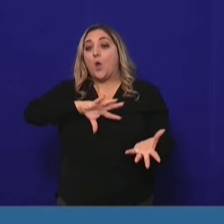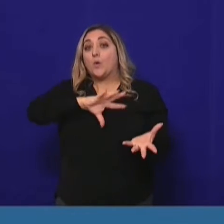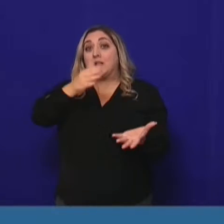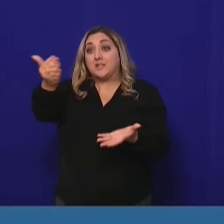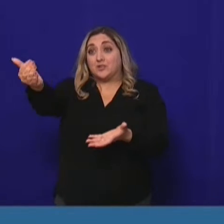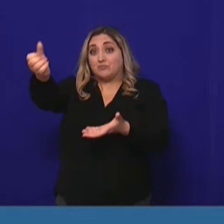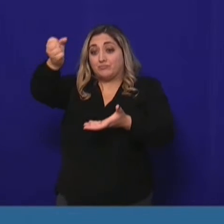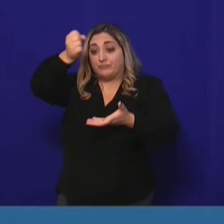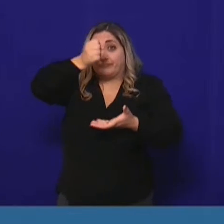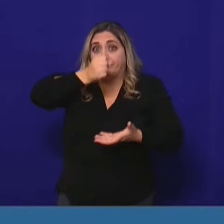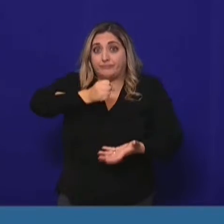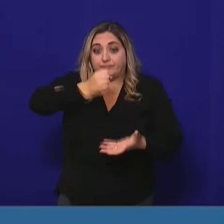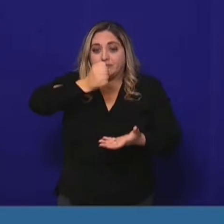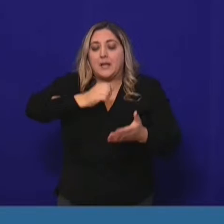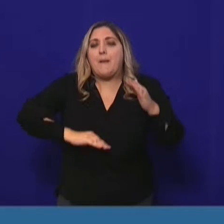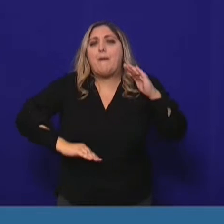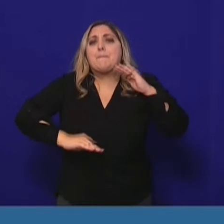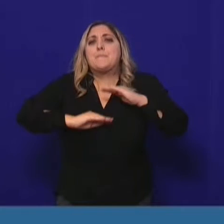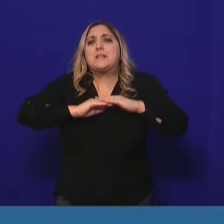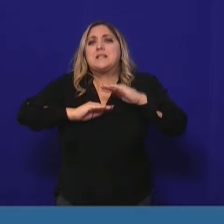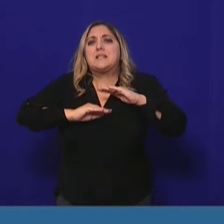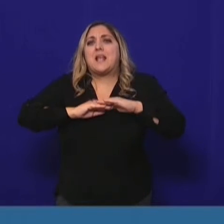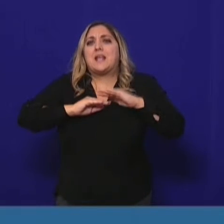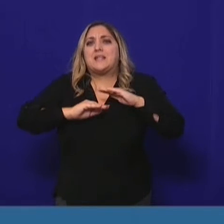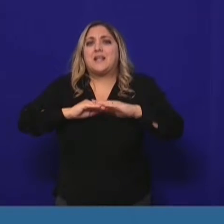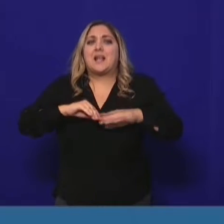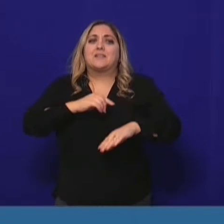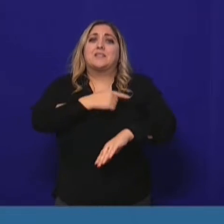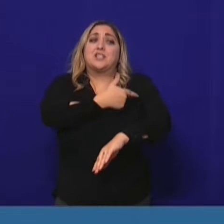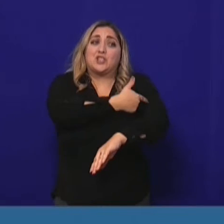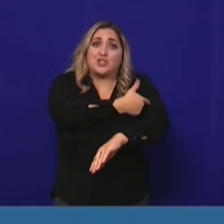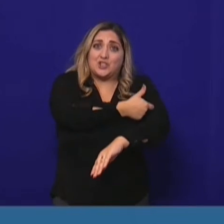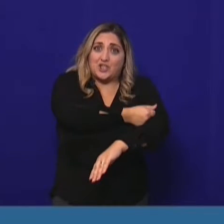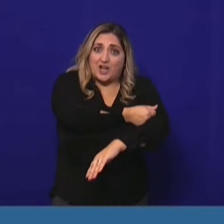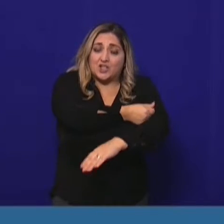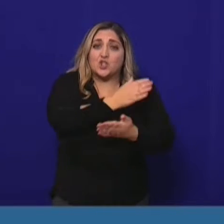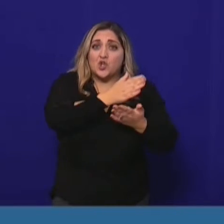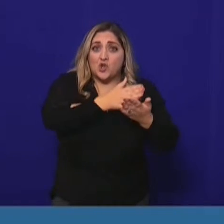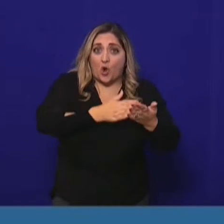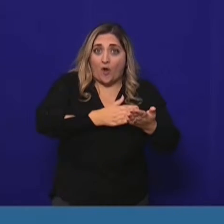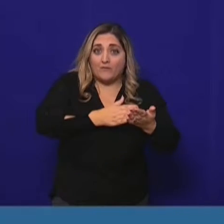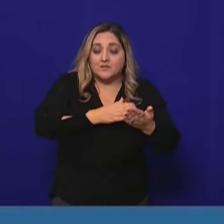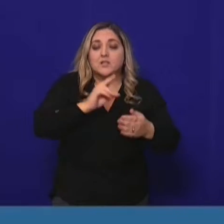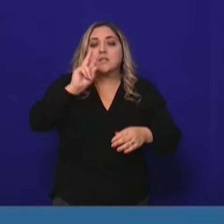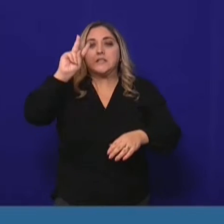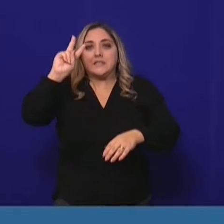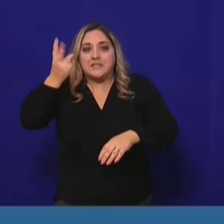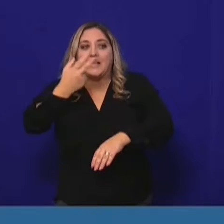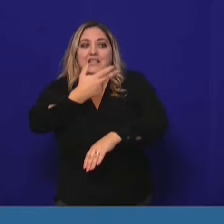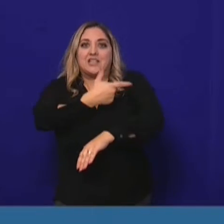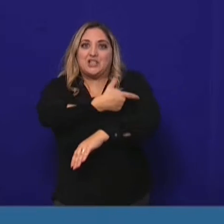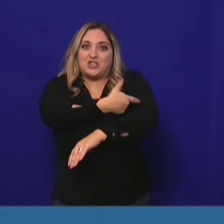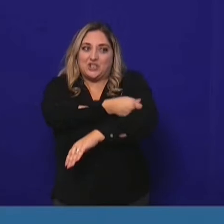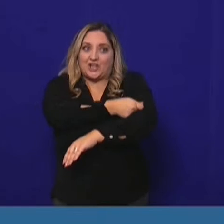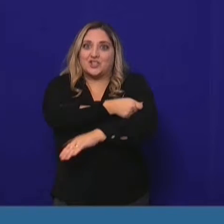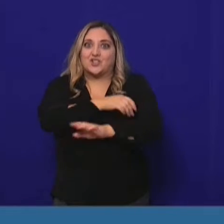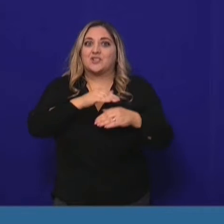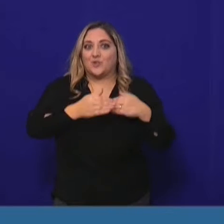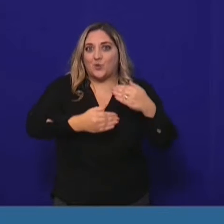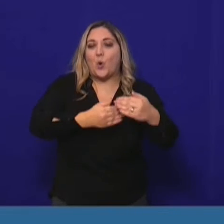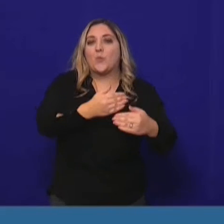nkun nistgħu nlaqmu bit-tieni doża. Ħalli aħna persuna li tlaqqa mill-lum ikun jista' ikollu available merfuqa